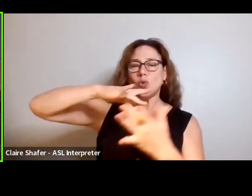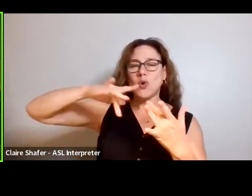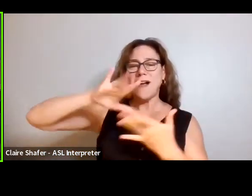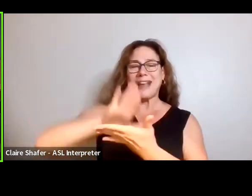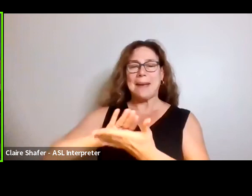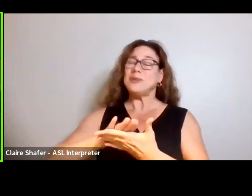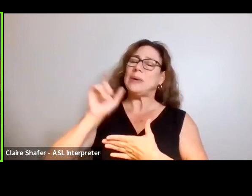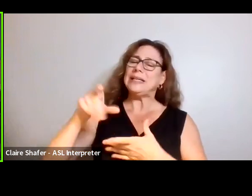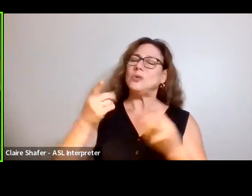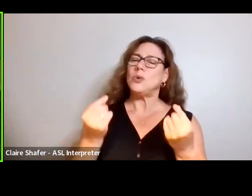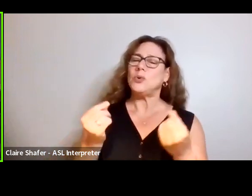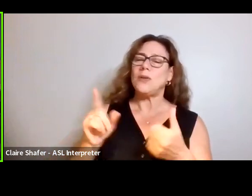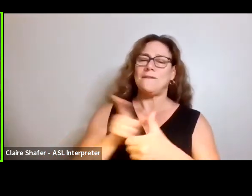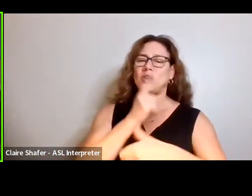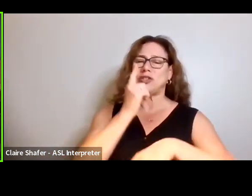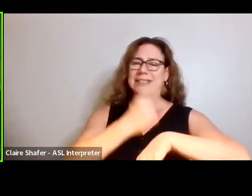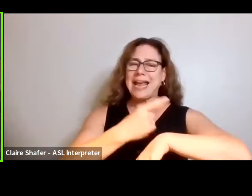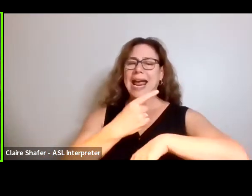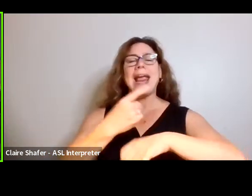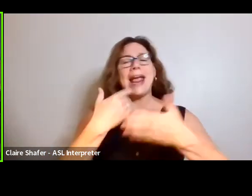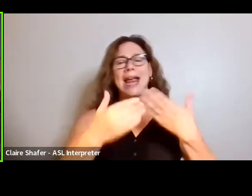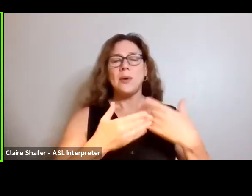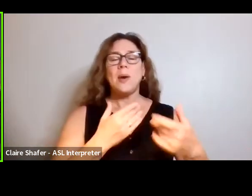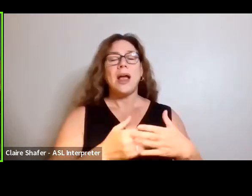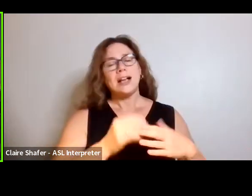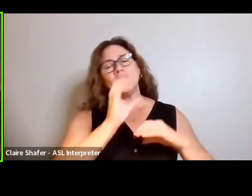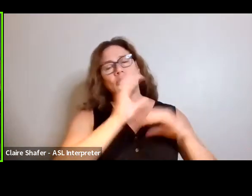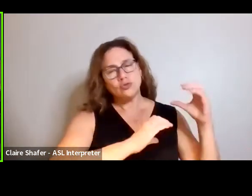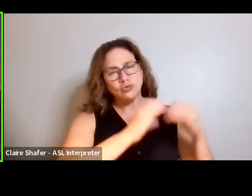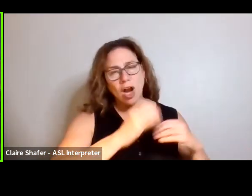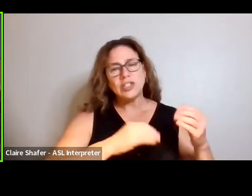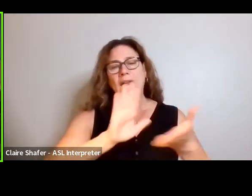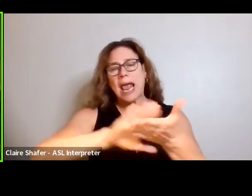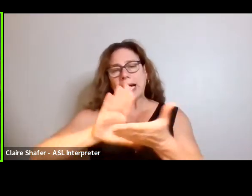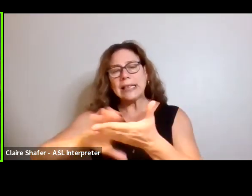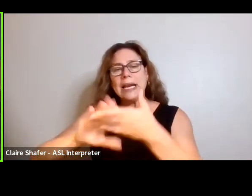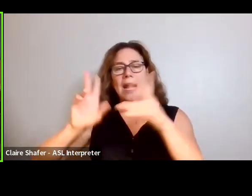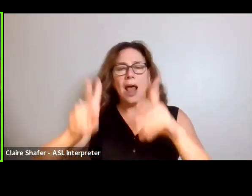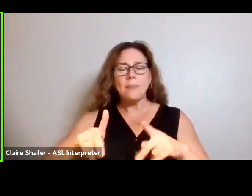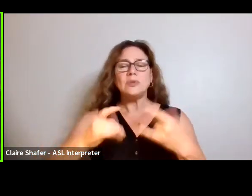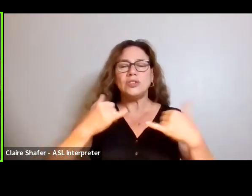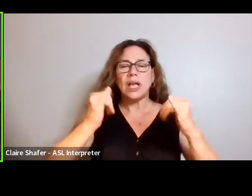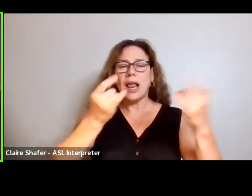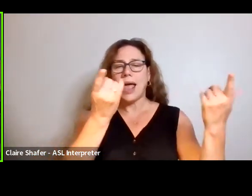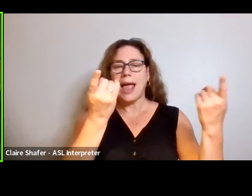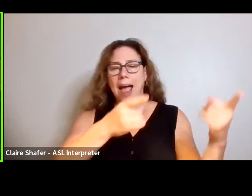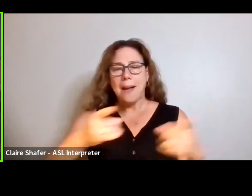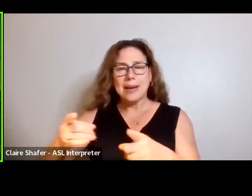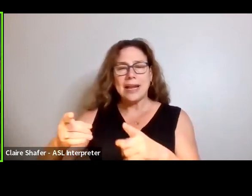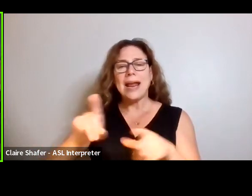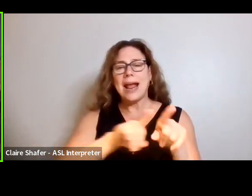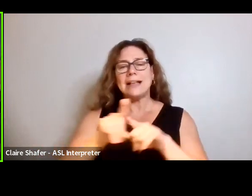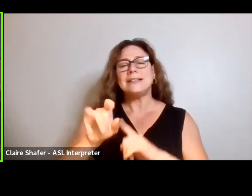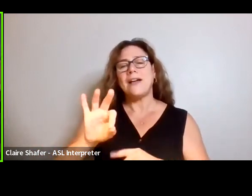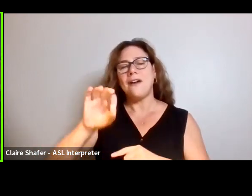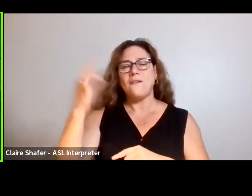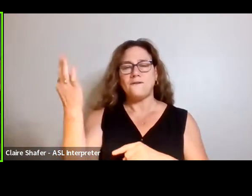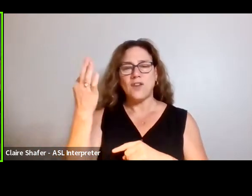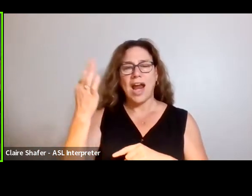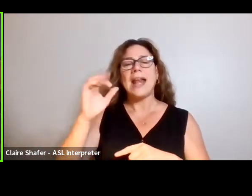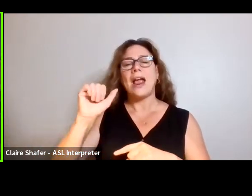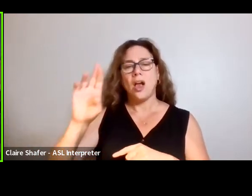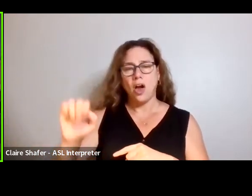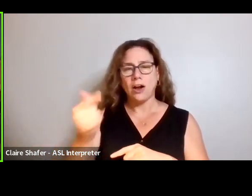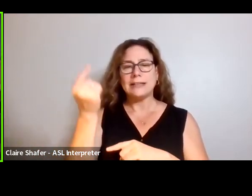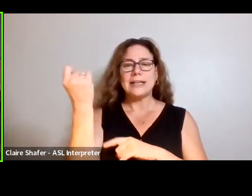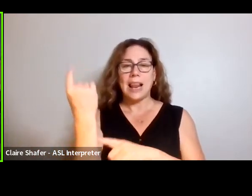first day of school because construction and cleanup was still happening as of Friday the 11th. So everybody made it work, and it was lovely. All of our